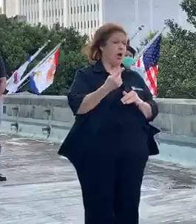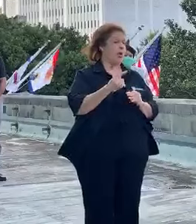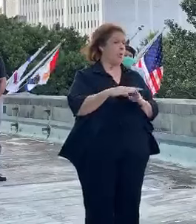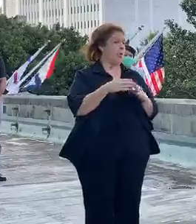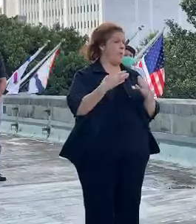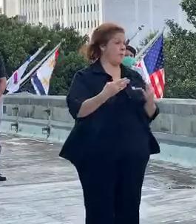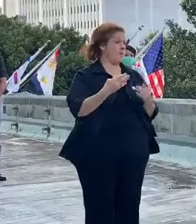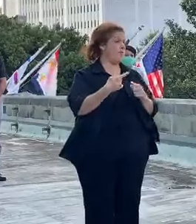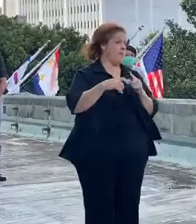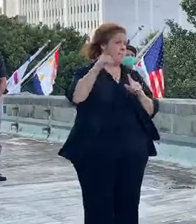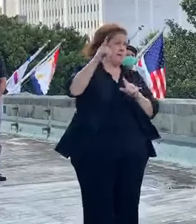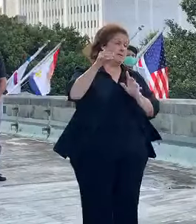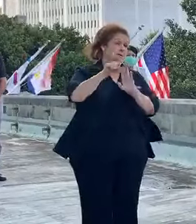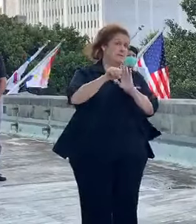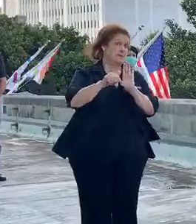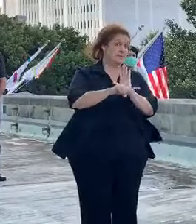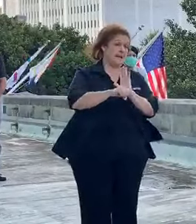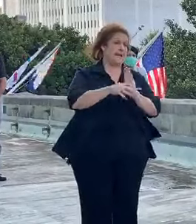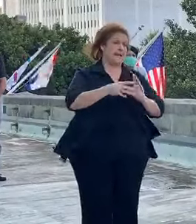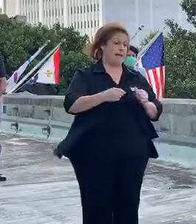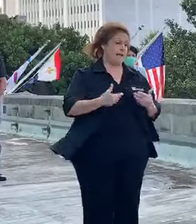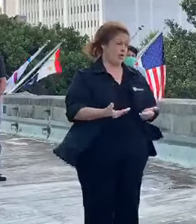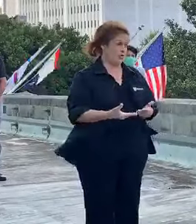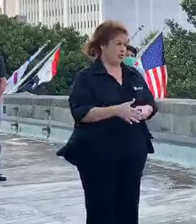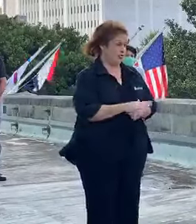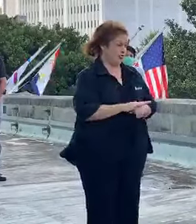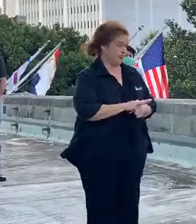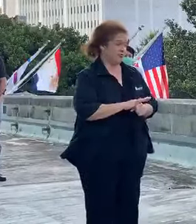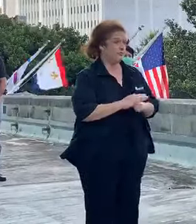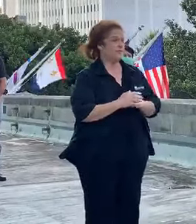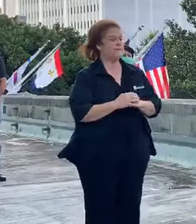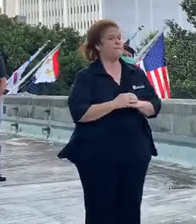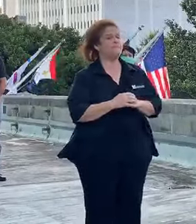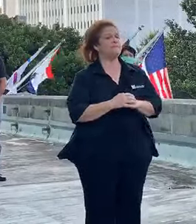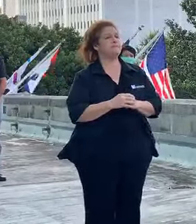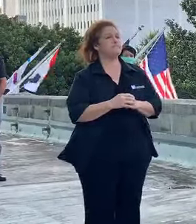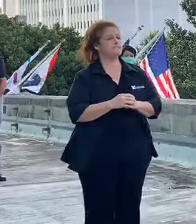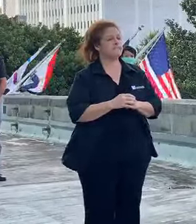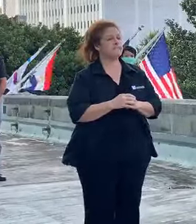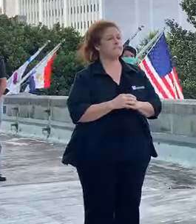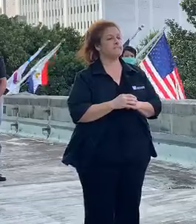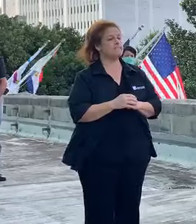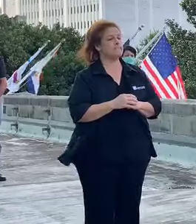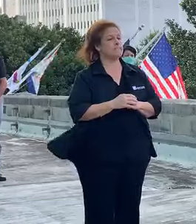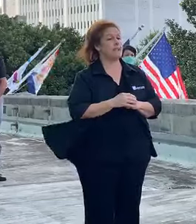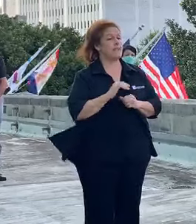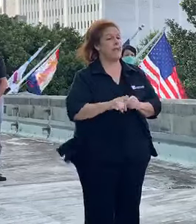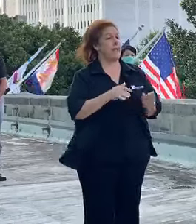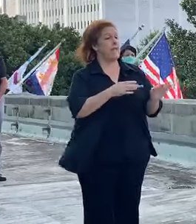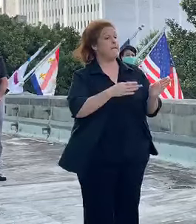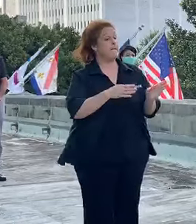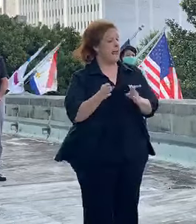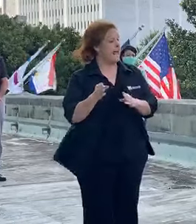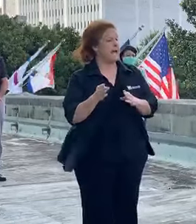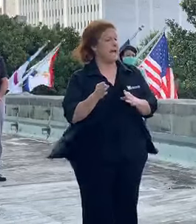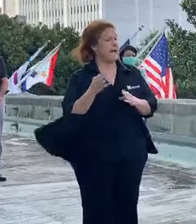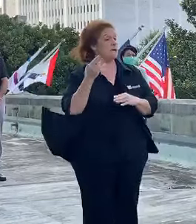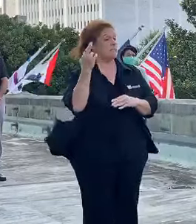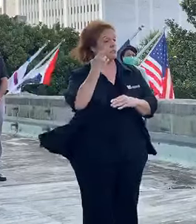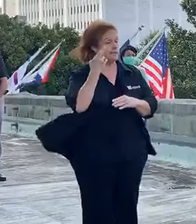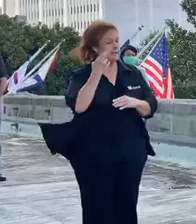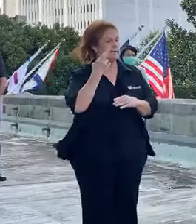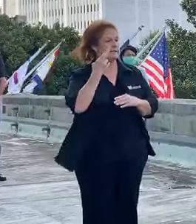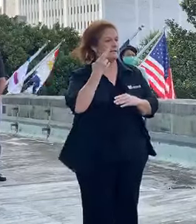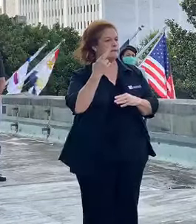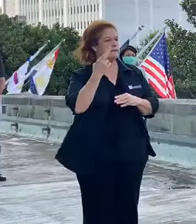from the state and the municipal levels. And it has been designed to minimize